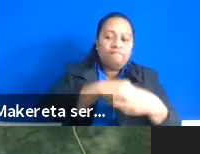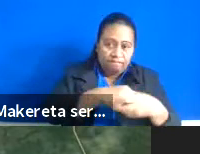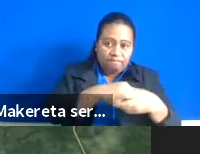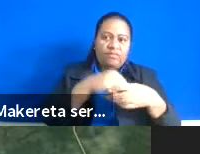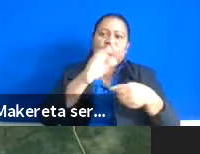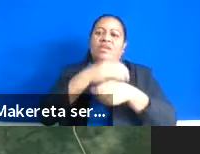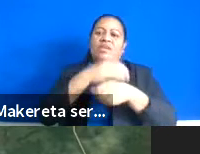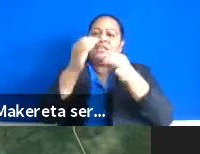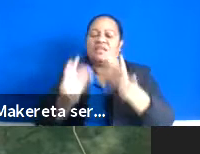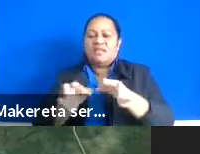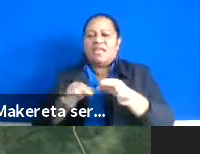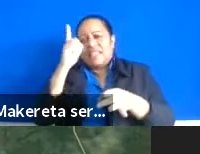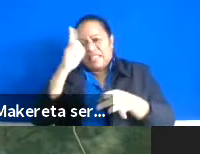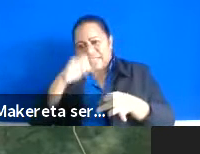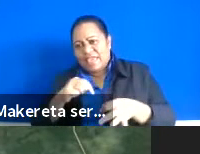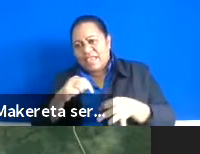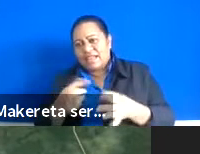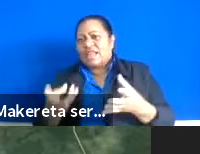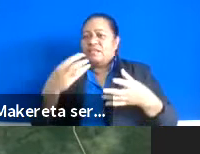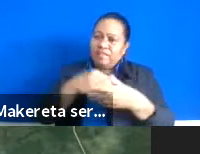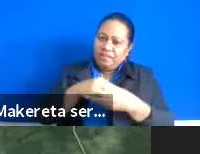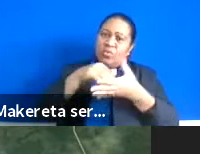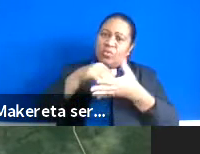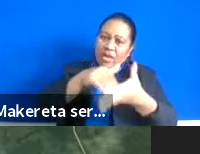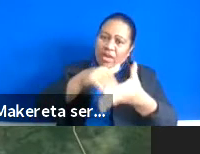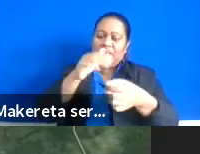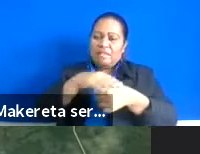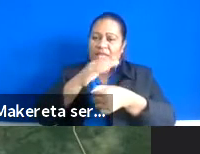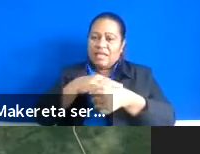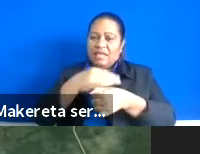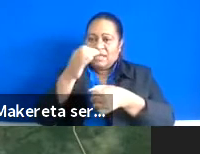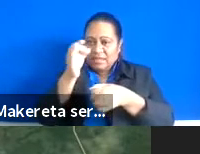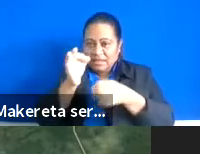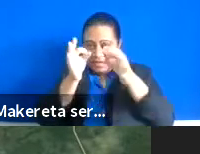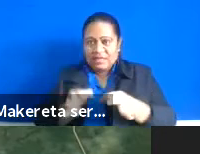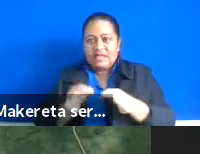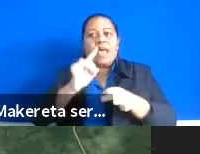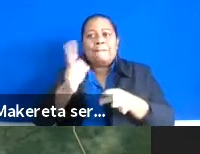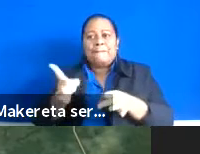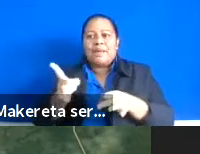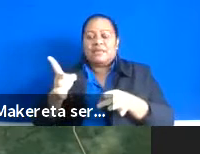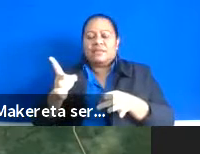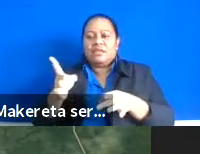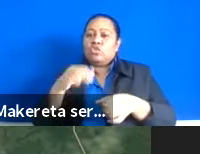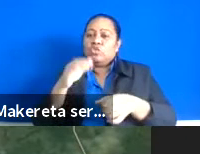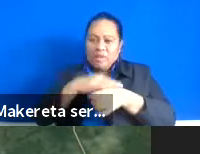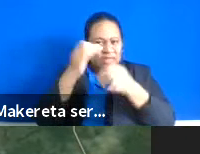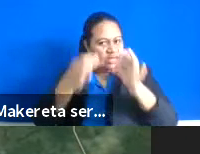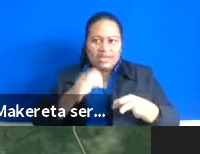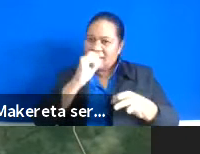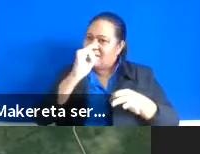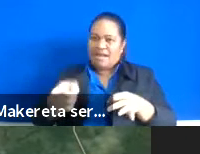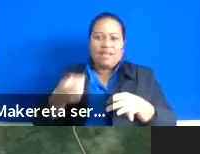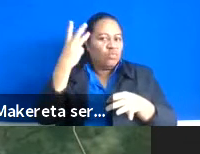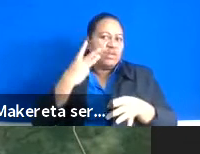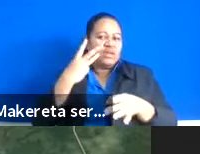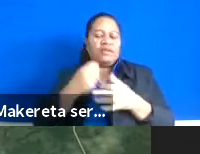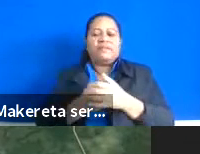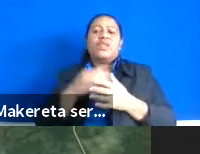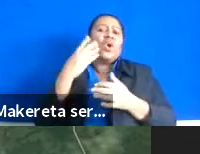but they have not been allowed to rise up. And we thought that's because when we come and start talking about gender